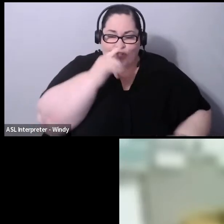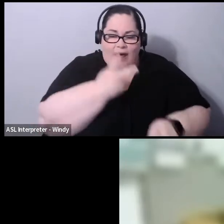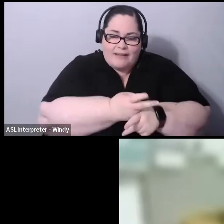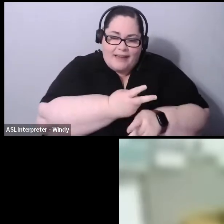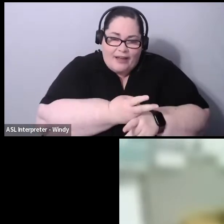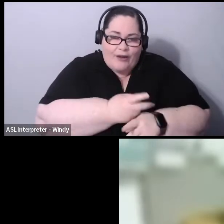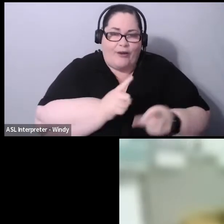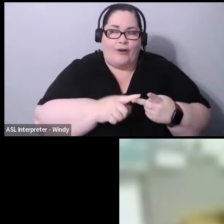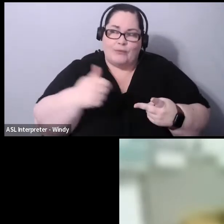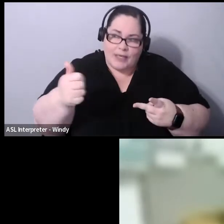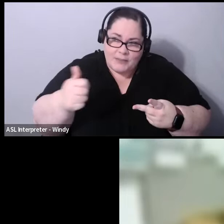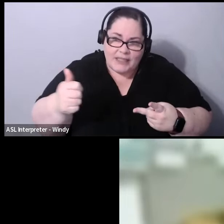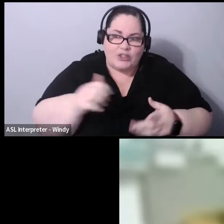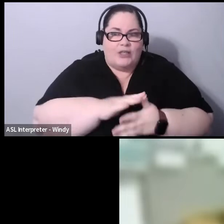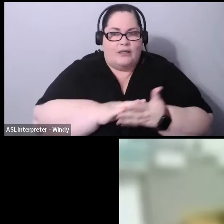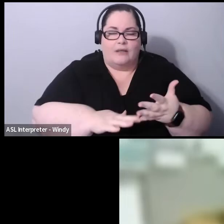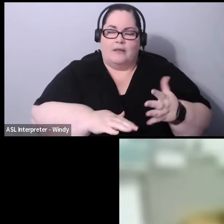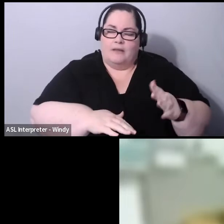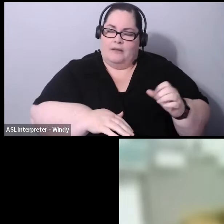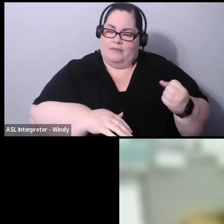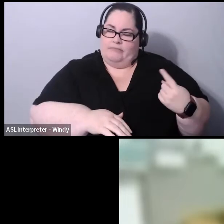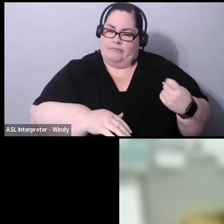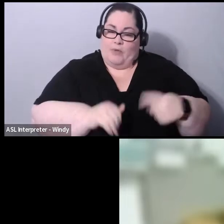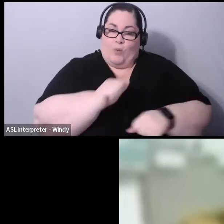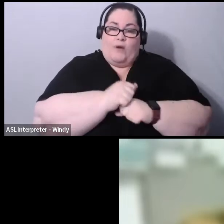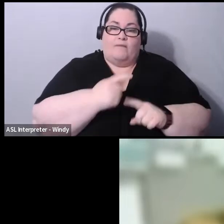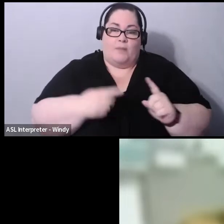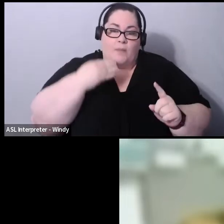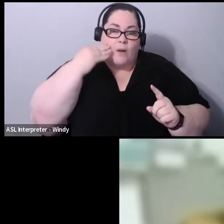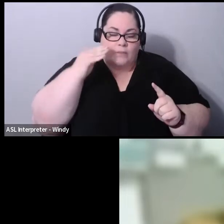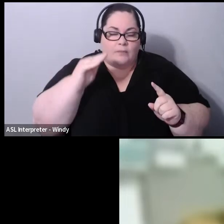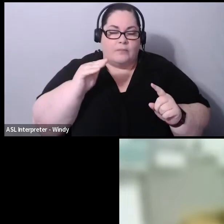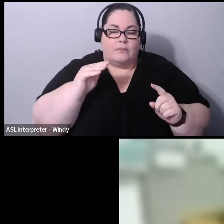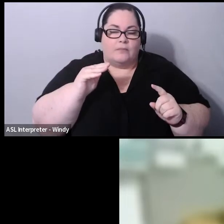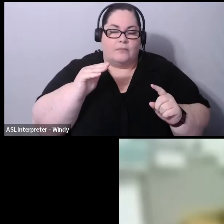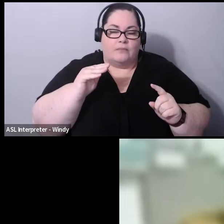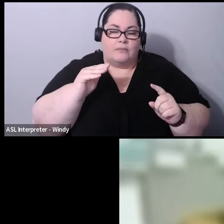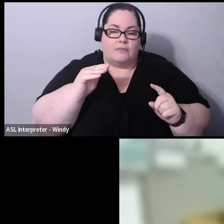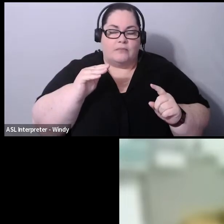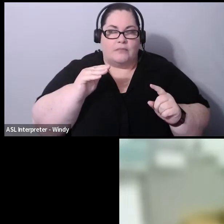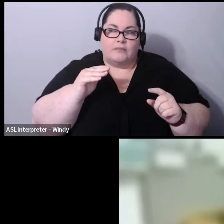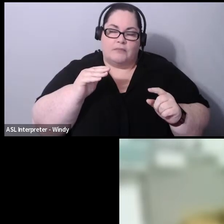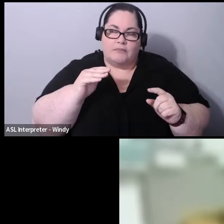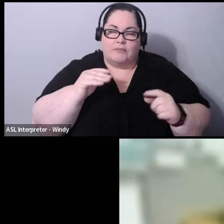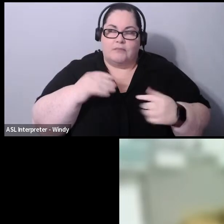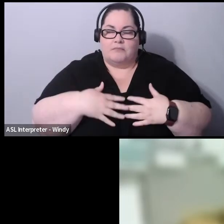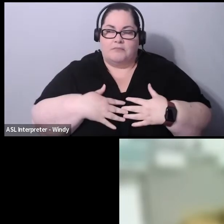or transportation issues, working from home is very,